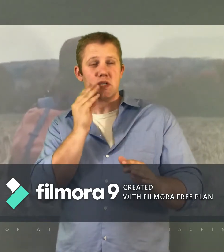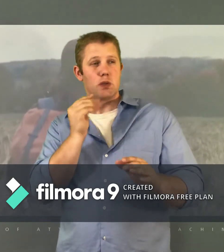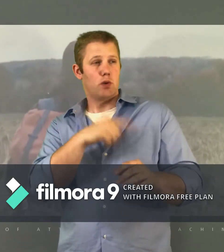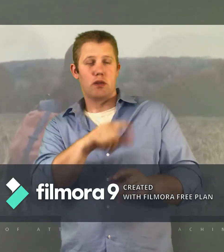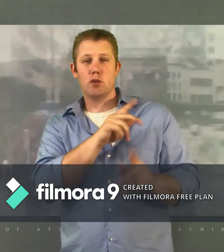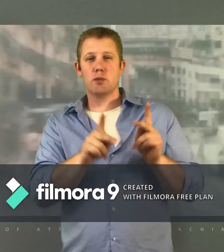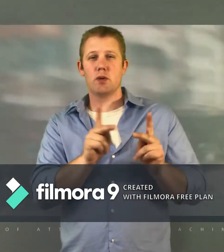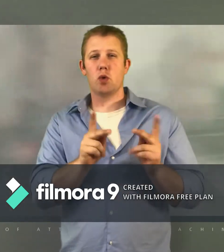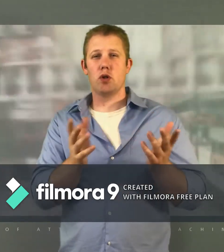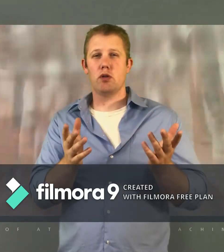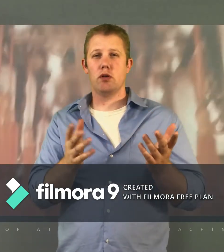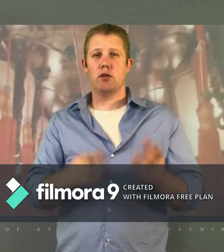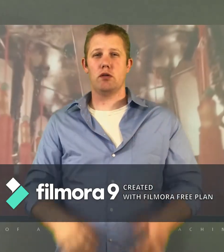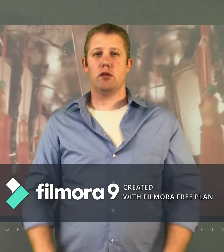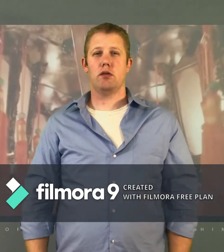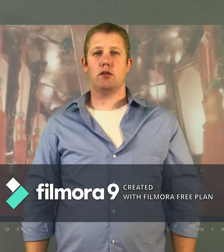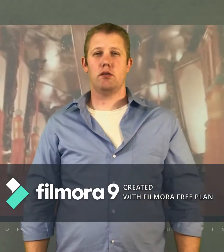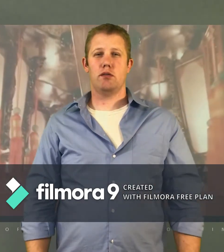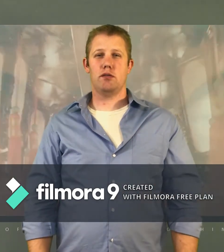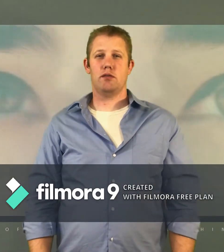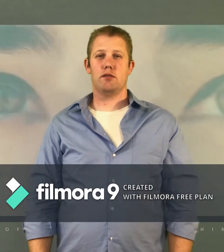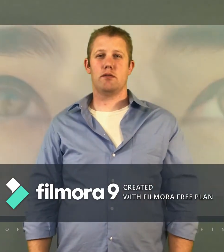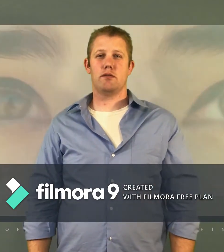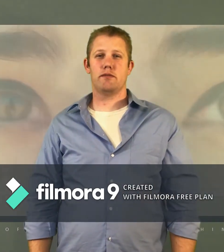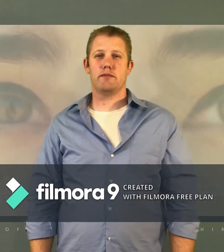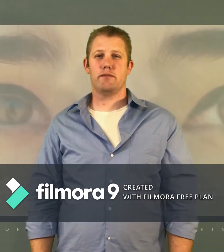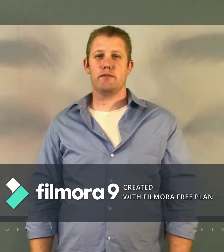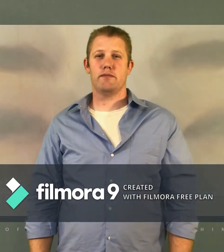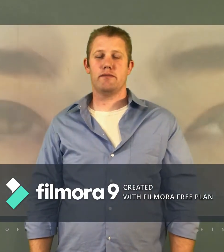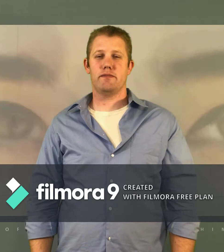know what your experience is going to be like with these people.